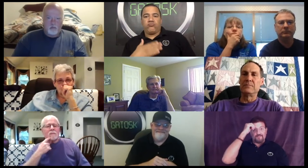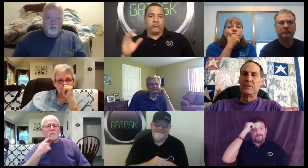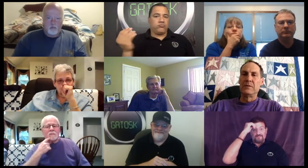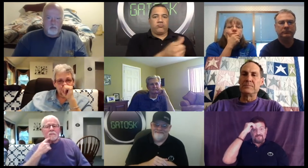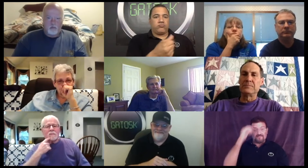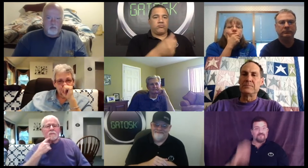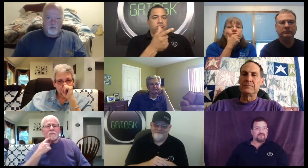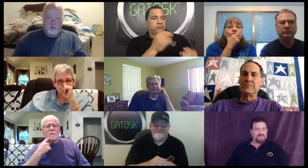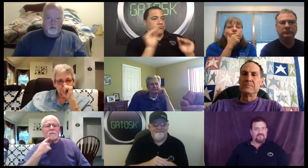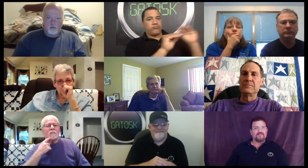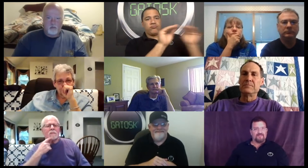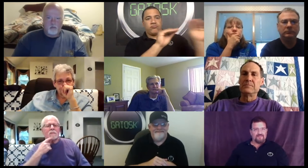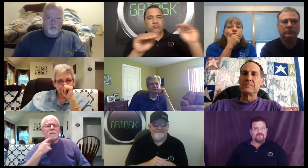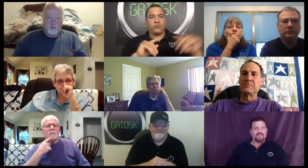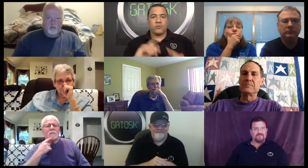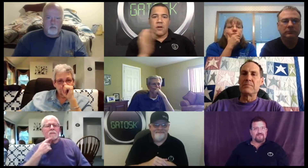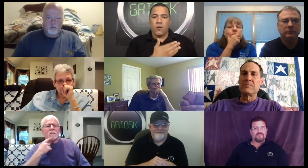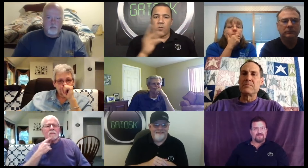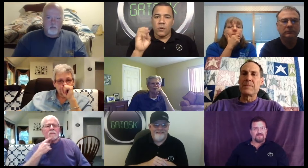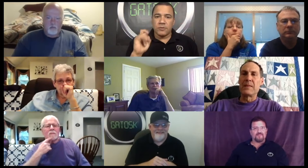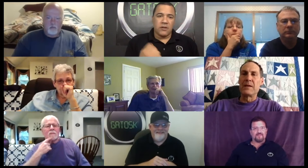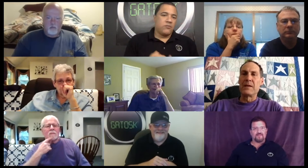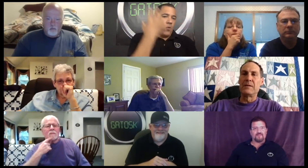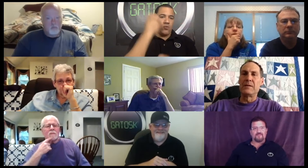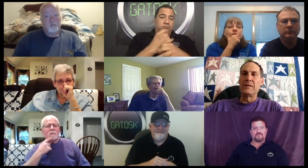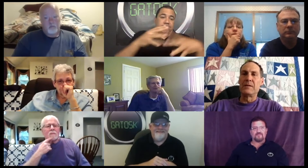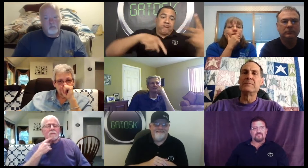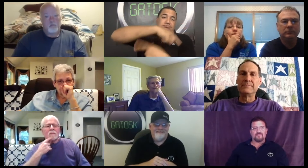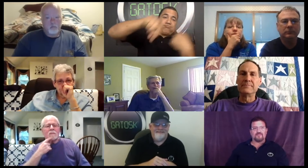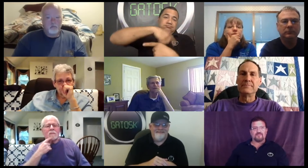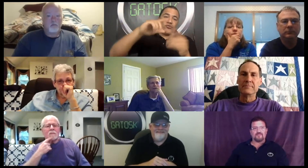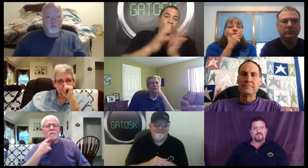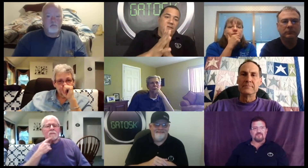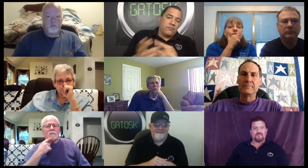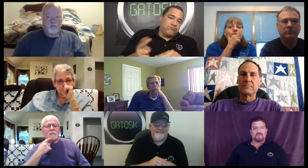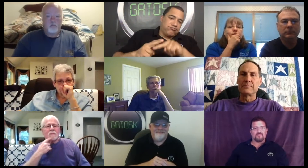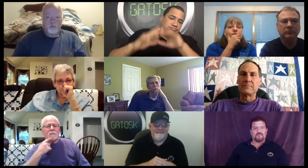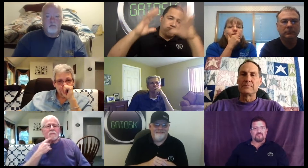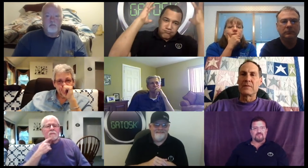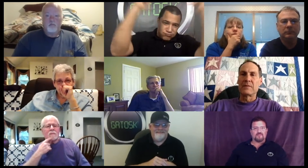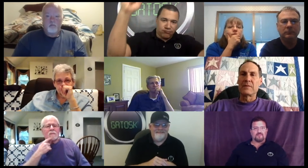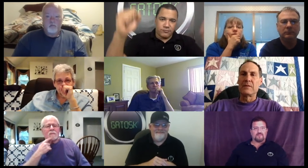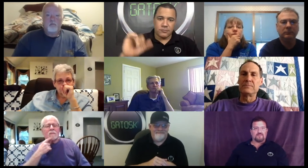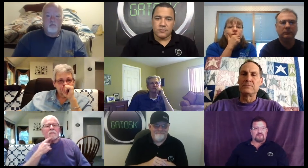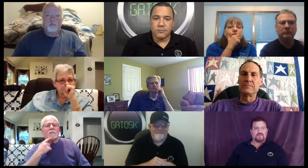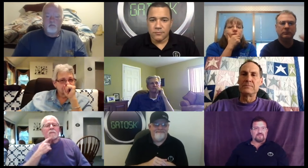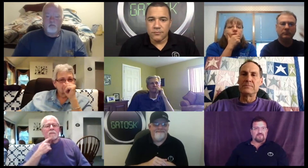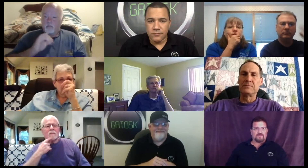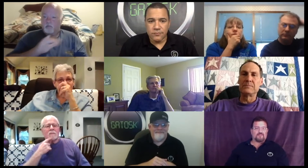then advertisers are willing to pay to advertise on our website, and that ends up growing, and the traffic grows, and